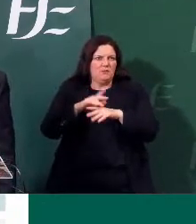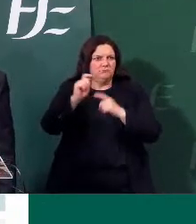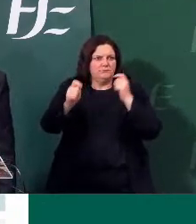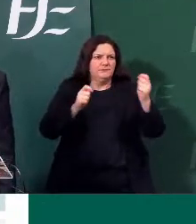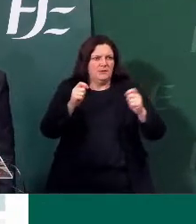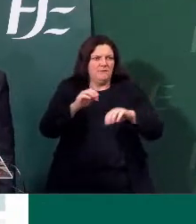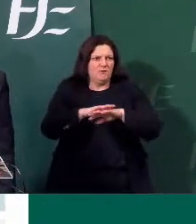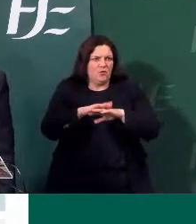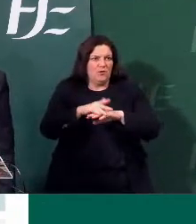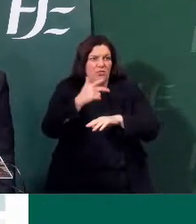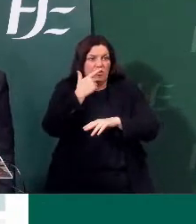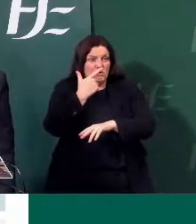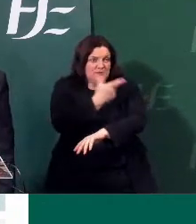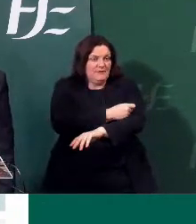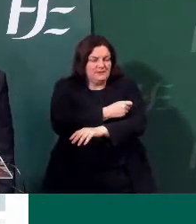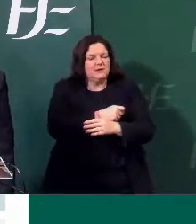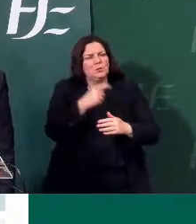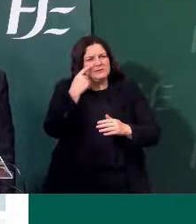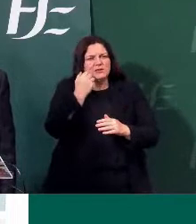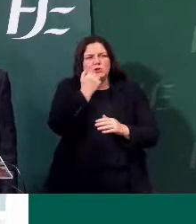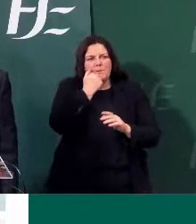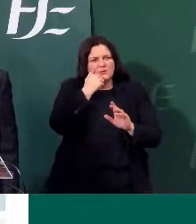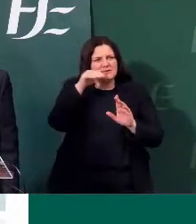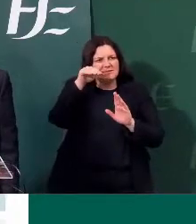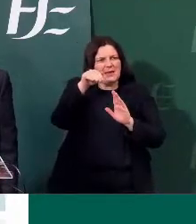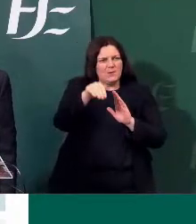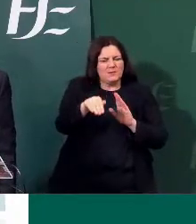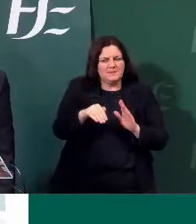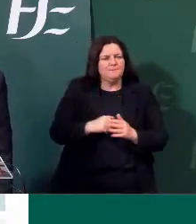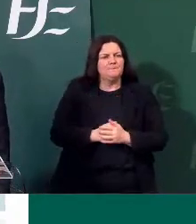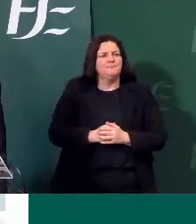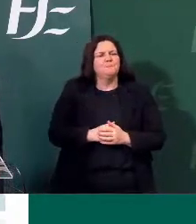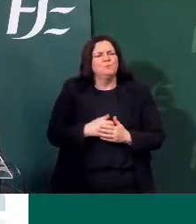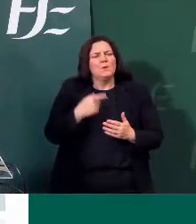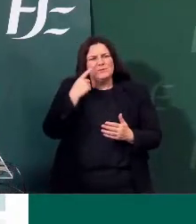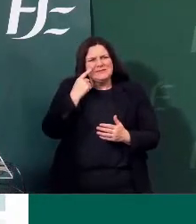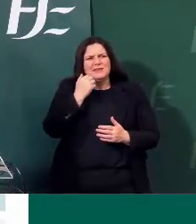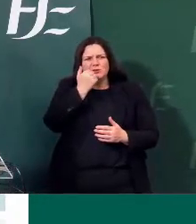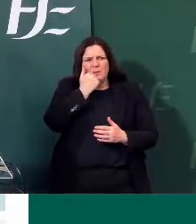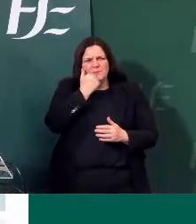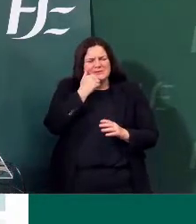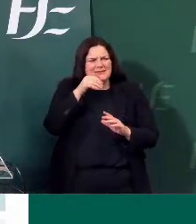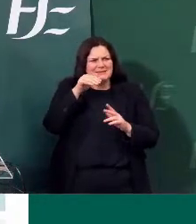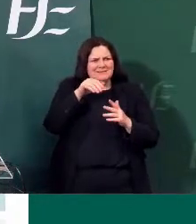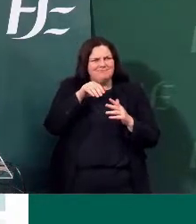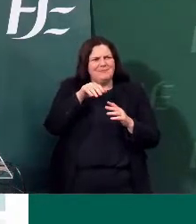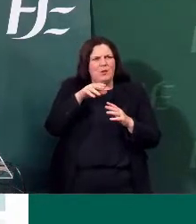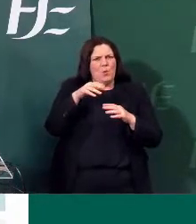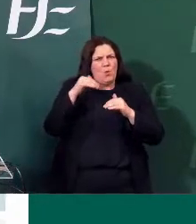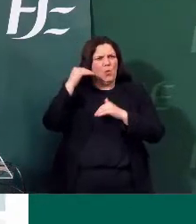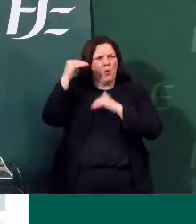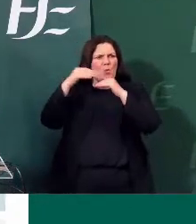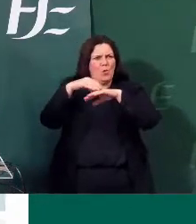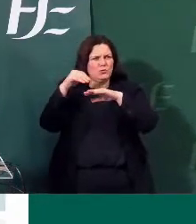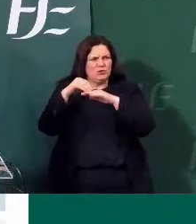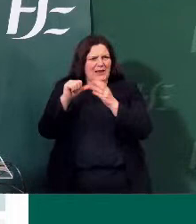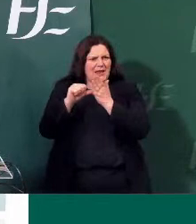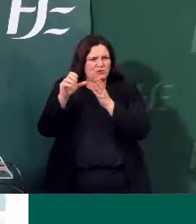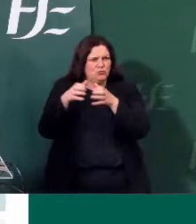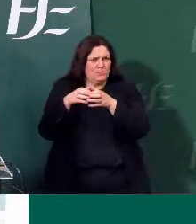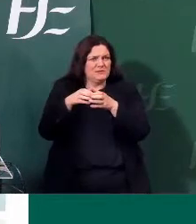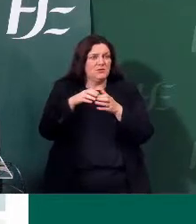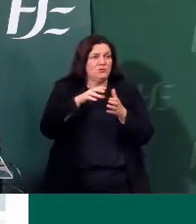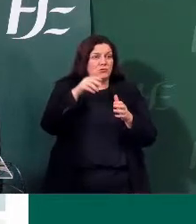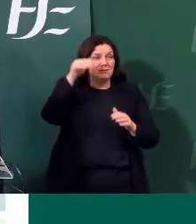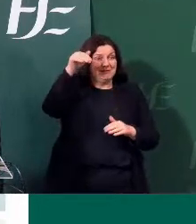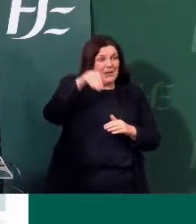of the booster vaccine. We're seeing falling cases. If you look at that graph at the bottom, falling cases in those older age groups dropped 14%